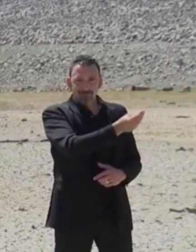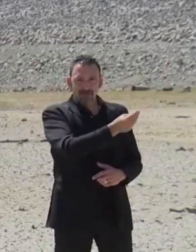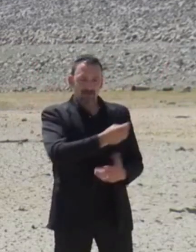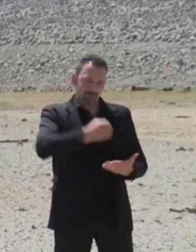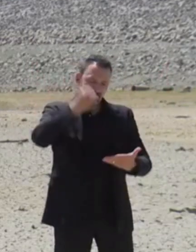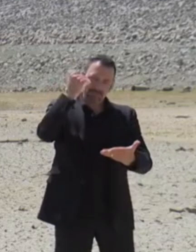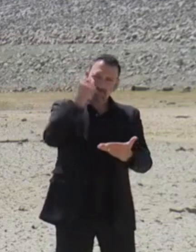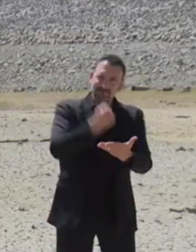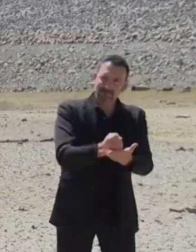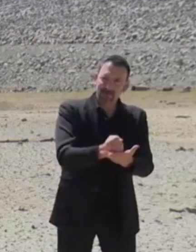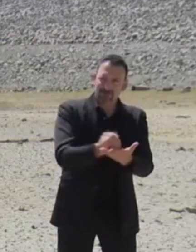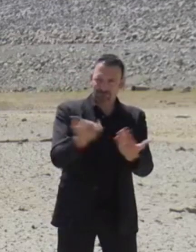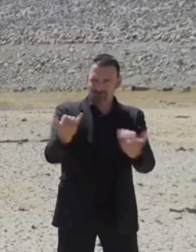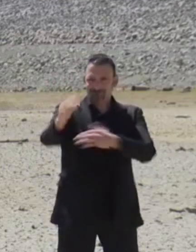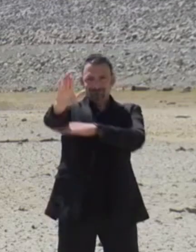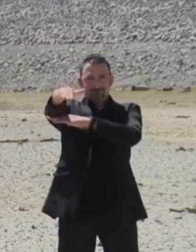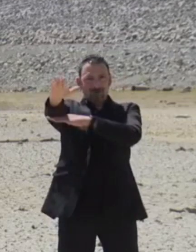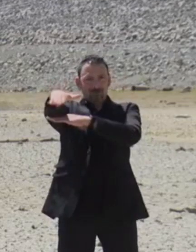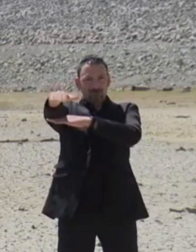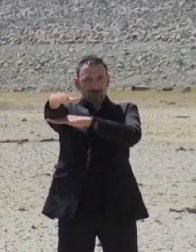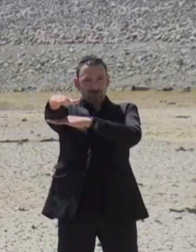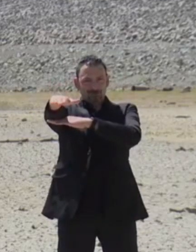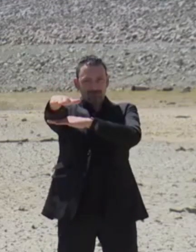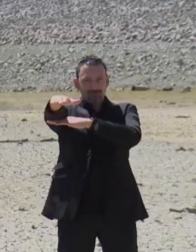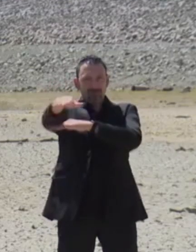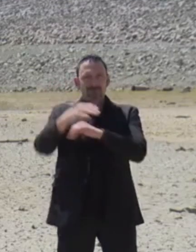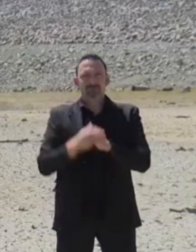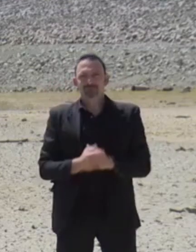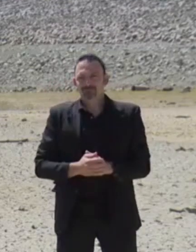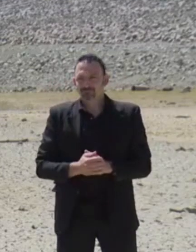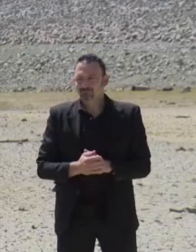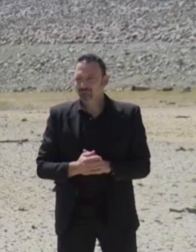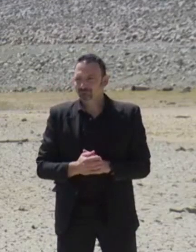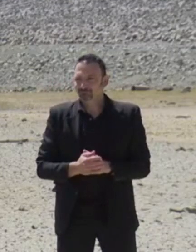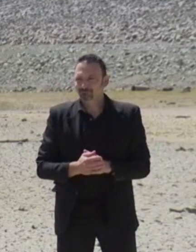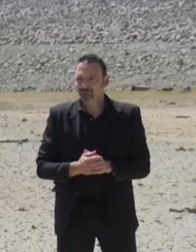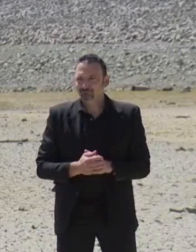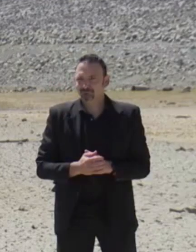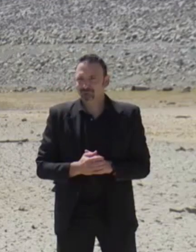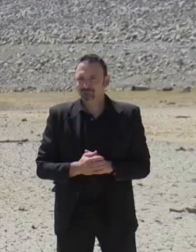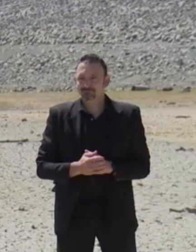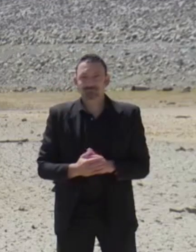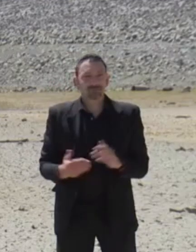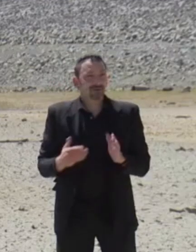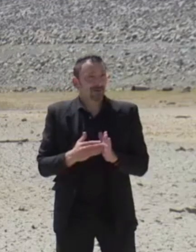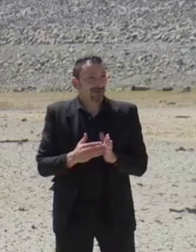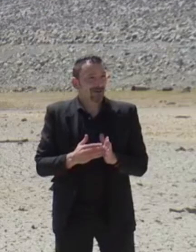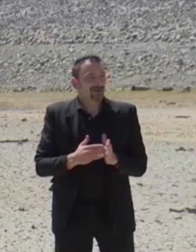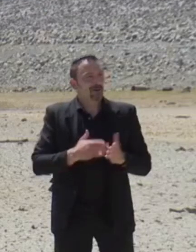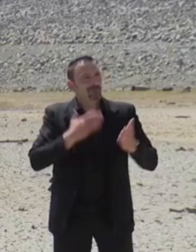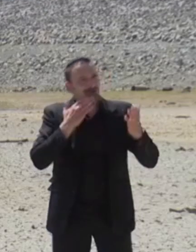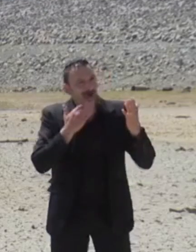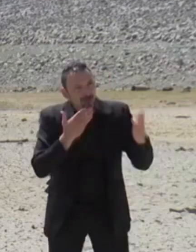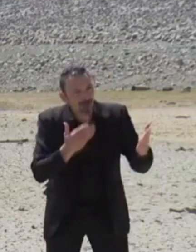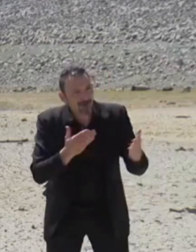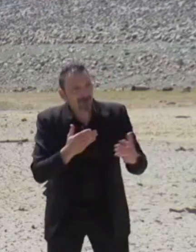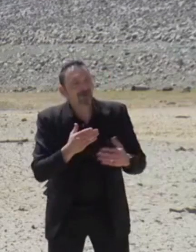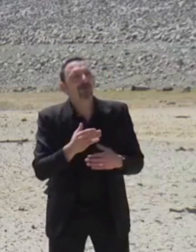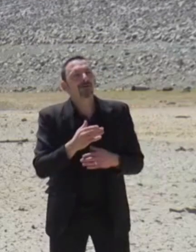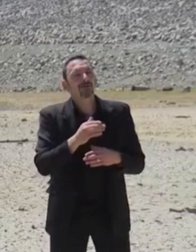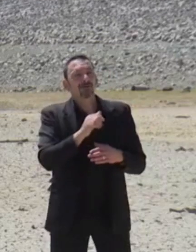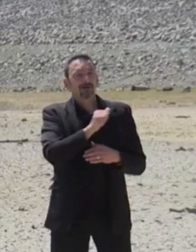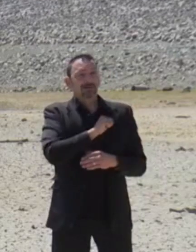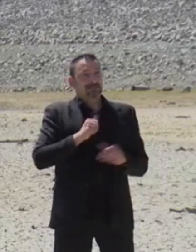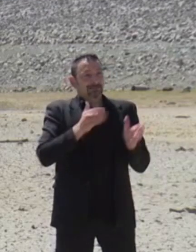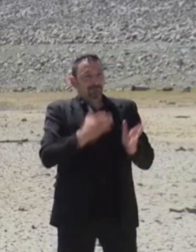stamped later this afternoon. Again, I'm very grateful to Assemblyman Wood and to Senator McGuire